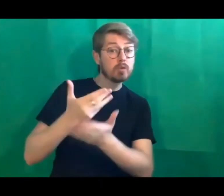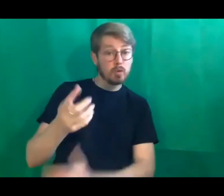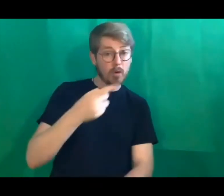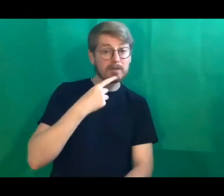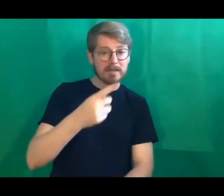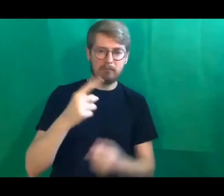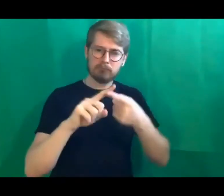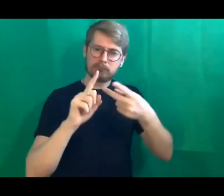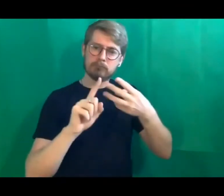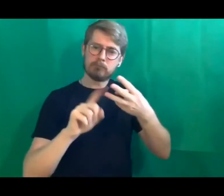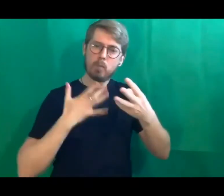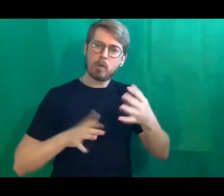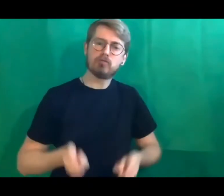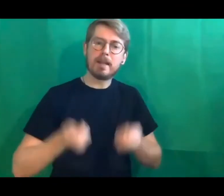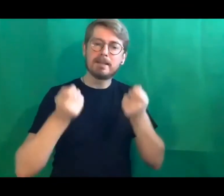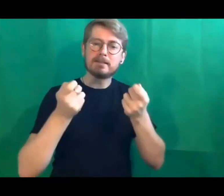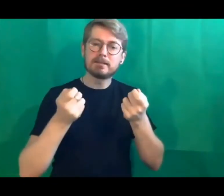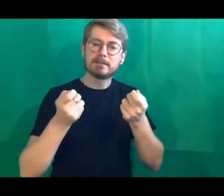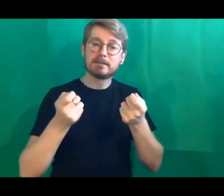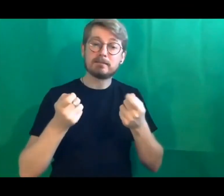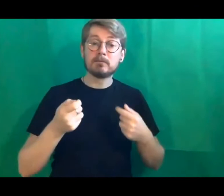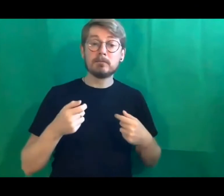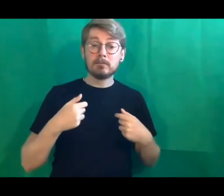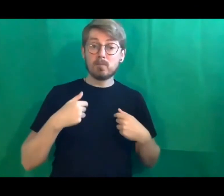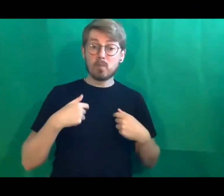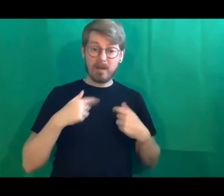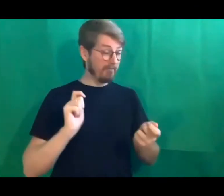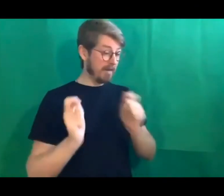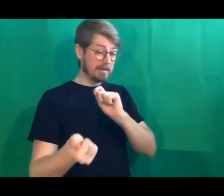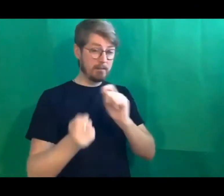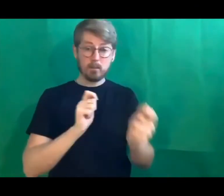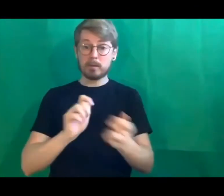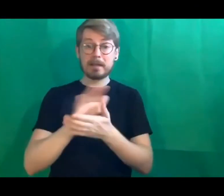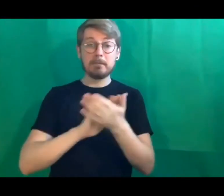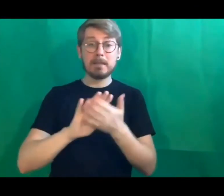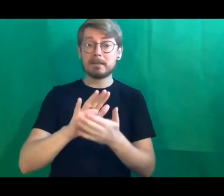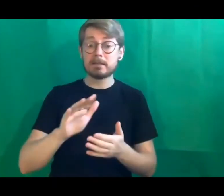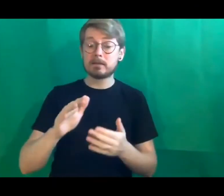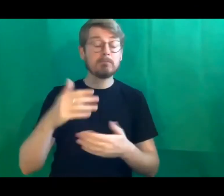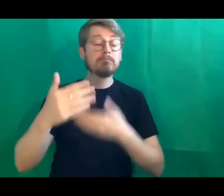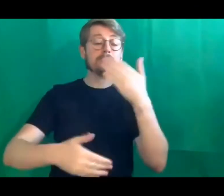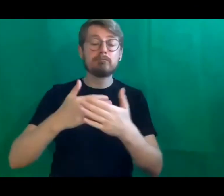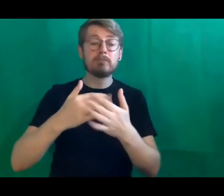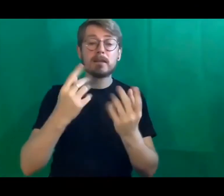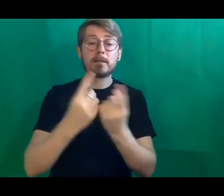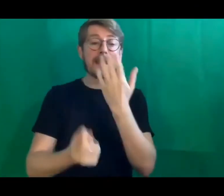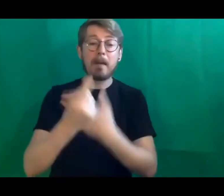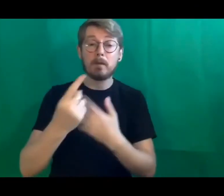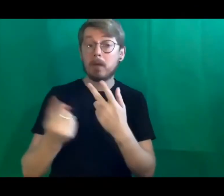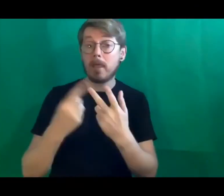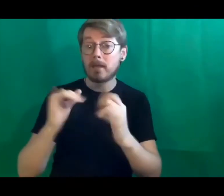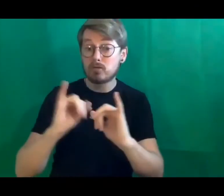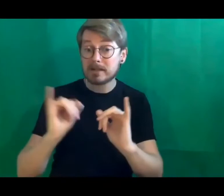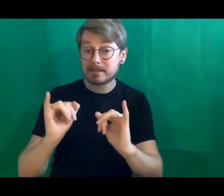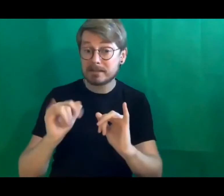the good thing about you know they're not they're not being too prescriptive as well is that we can move with the times if there's you know something you know god forbid another crisis that we need to roll